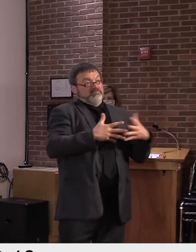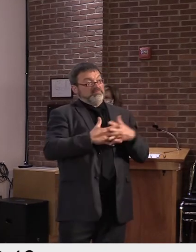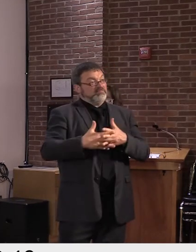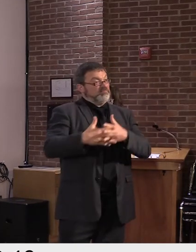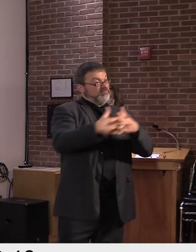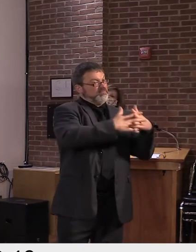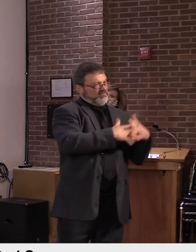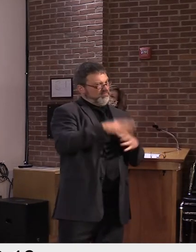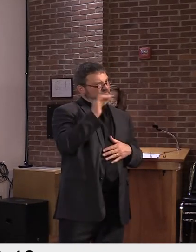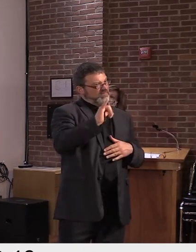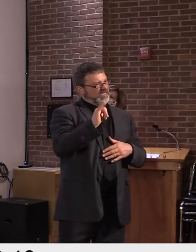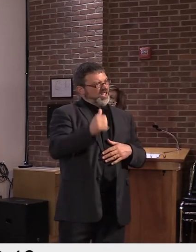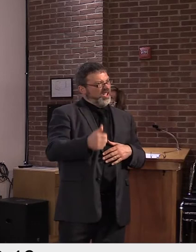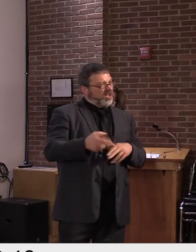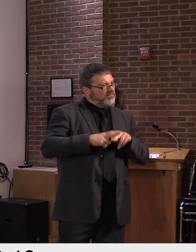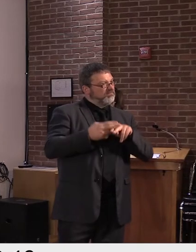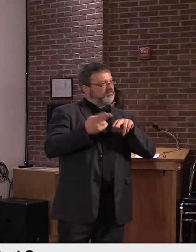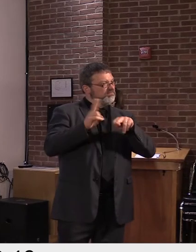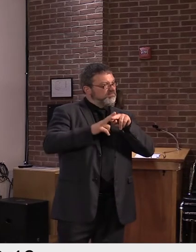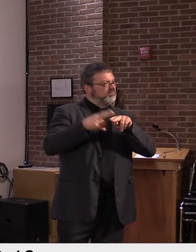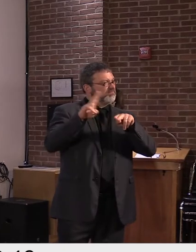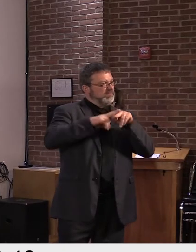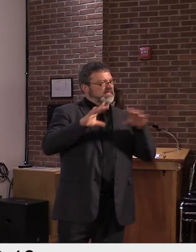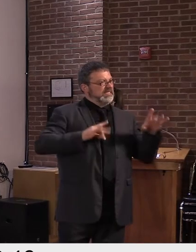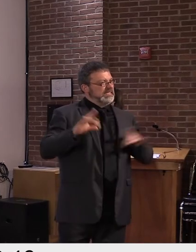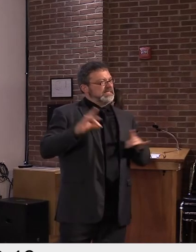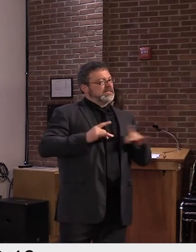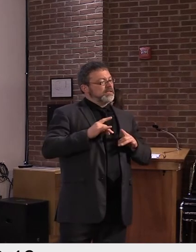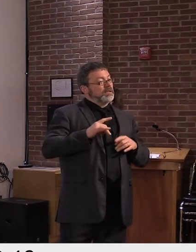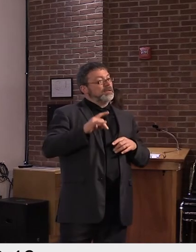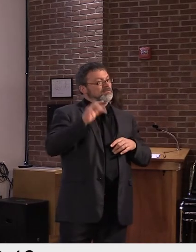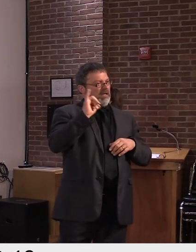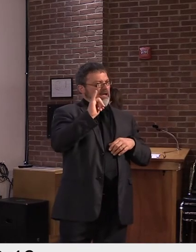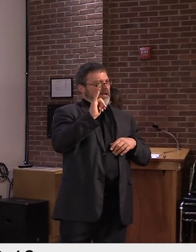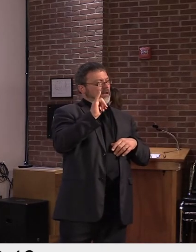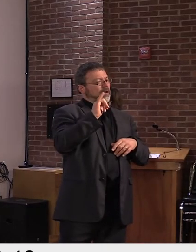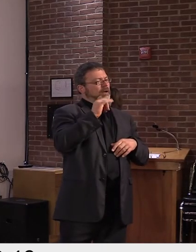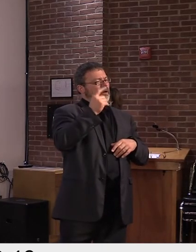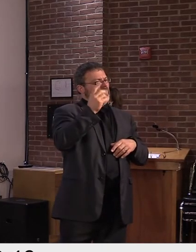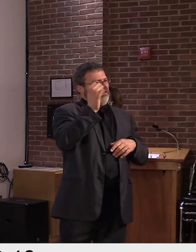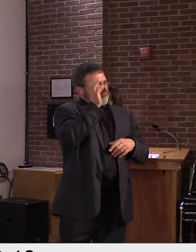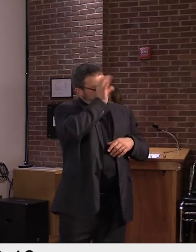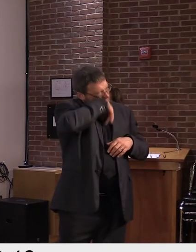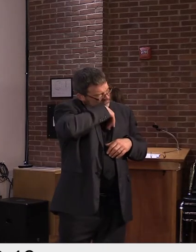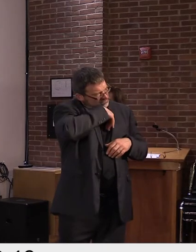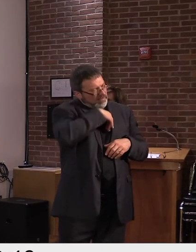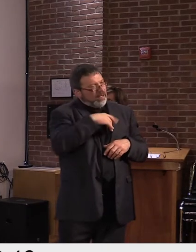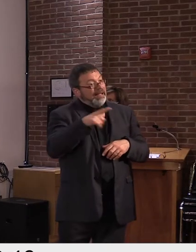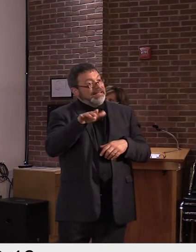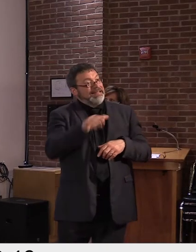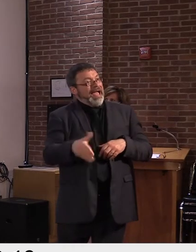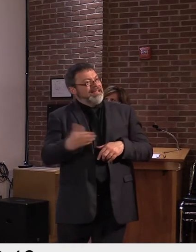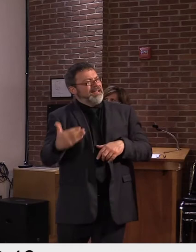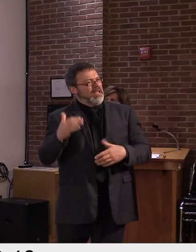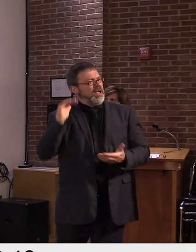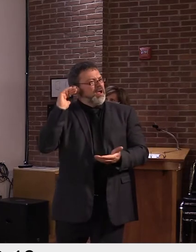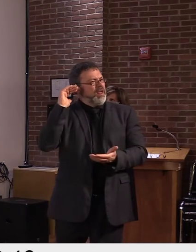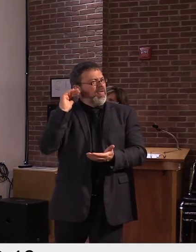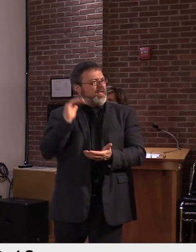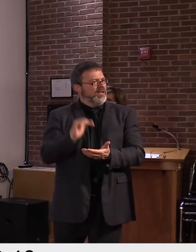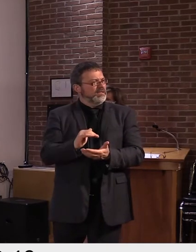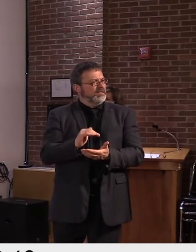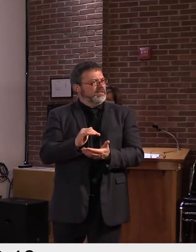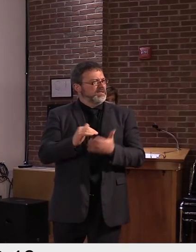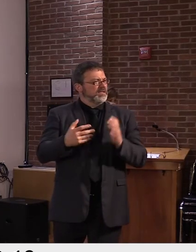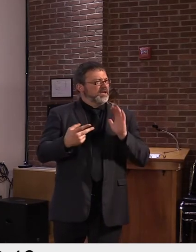rate going down, wouldn't this suggest a diminution in the potency of the virus, maybe perhaps something akin to like Mueller's ratchet?